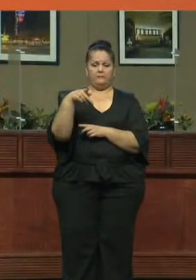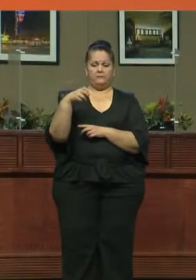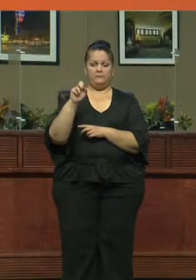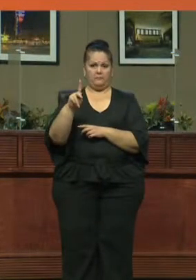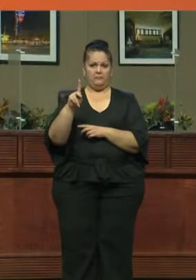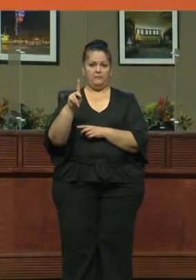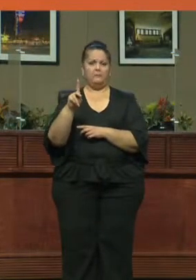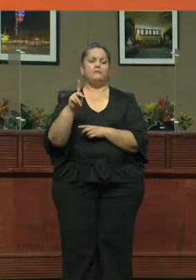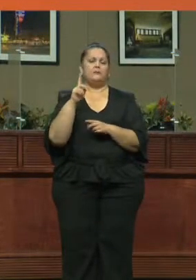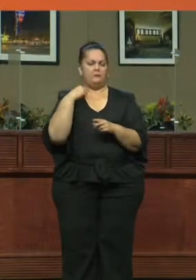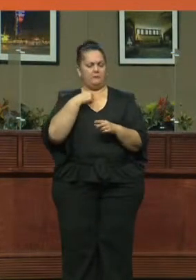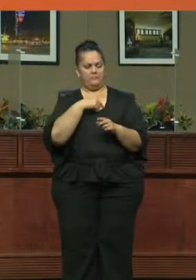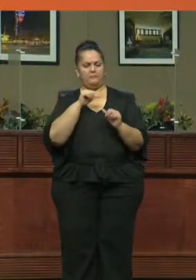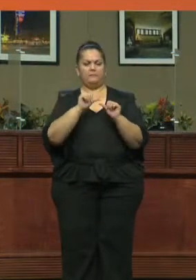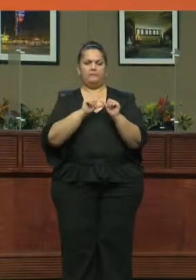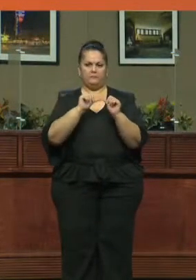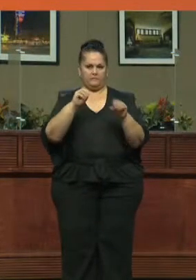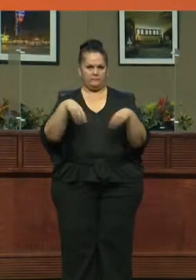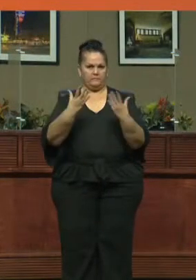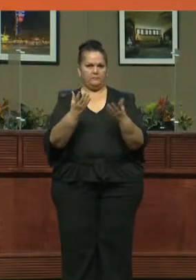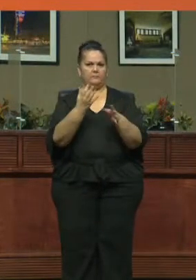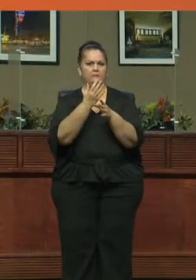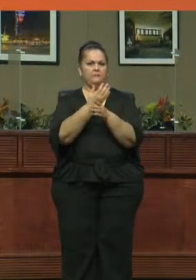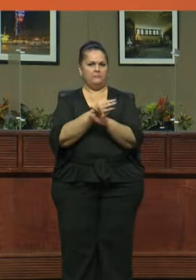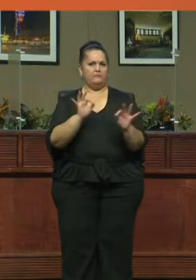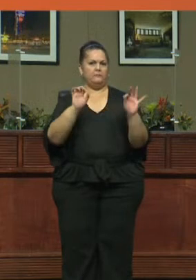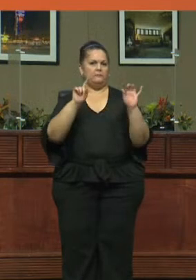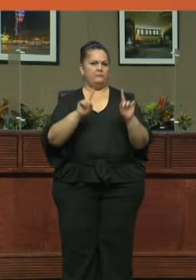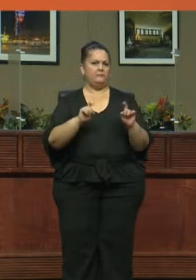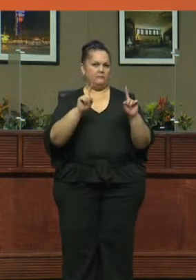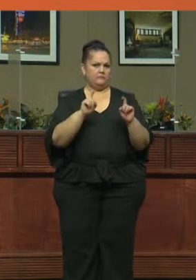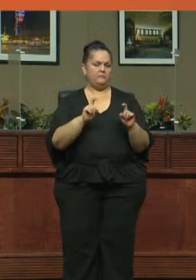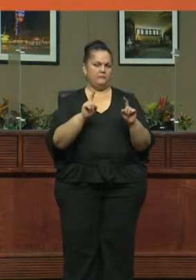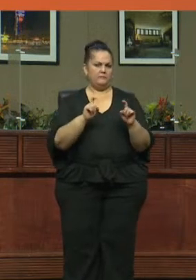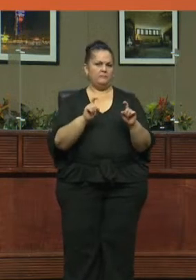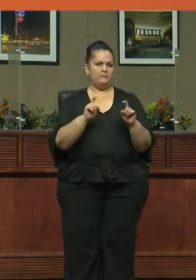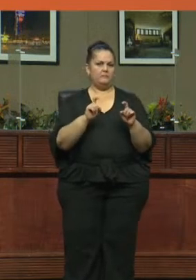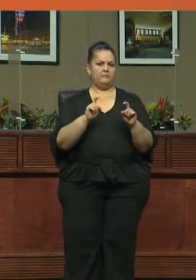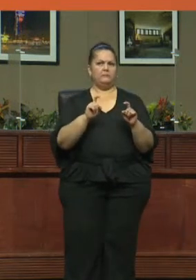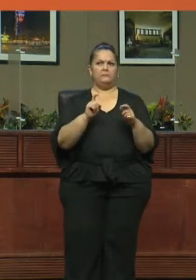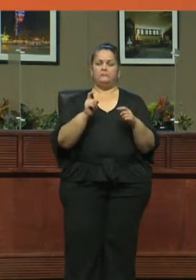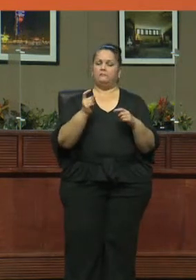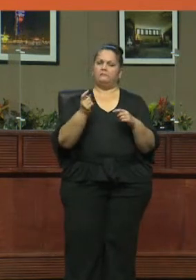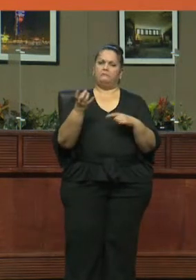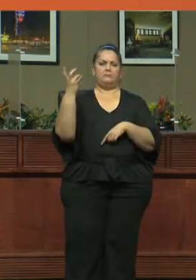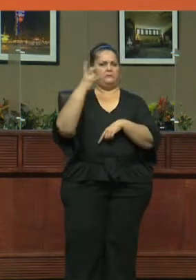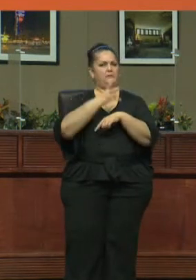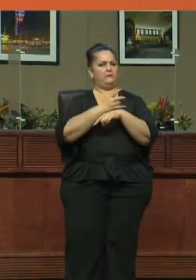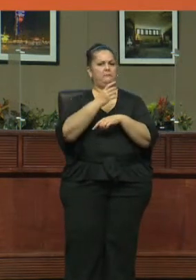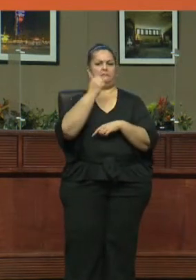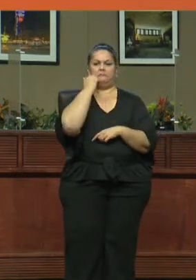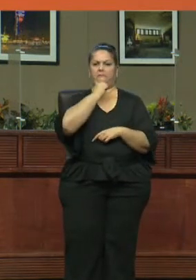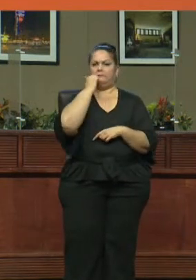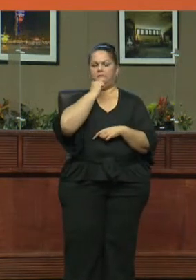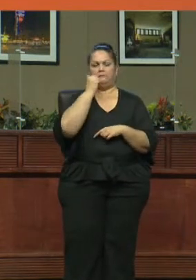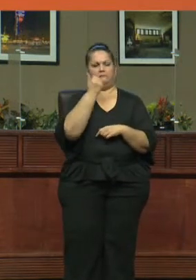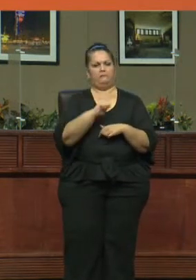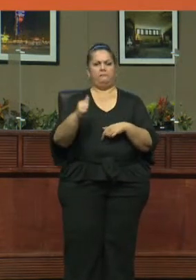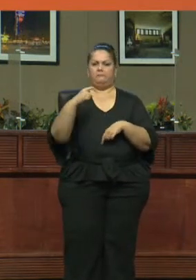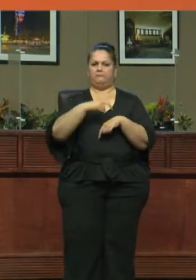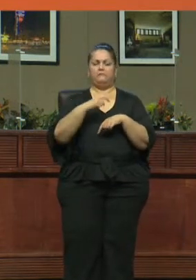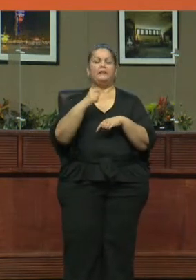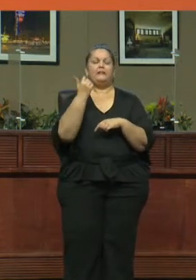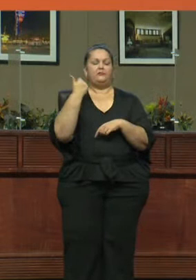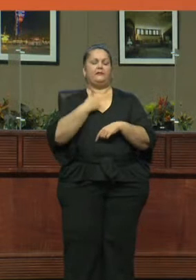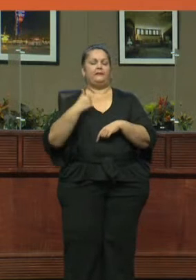Services will continue to offer testing for 7 days a week. That's every day